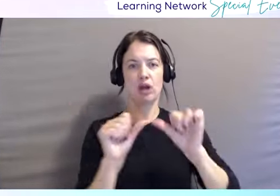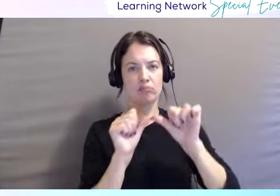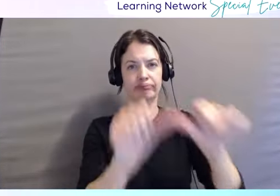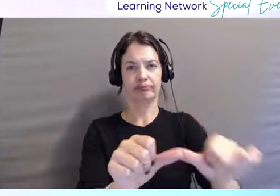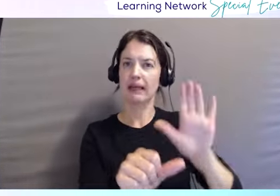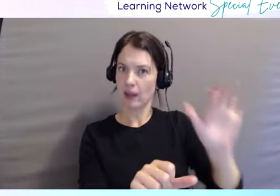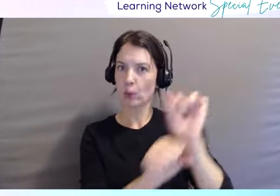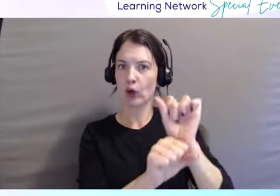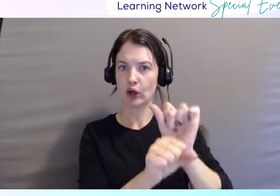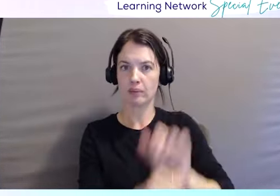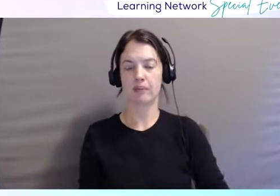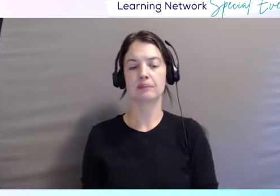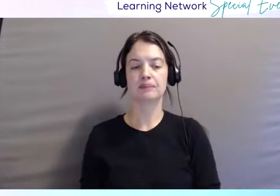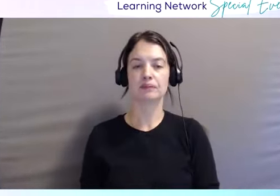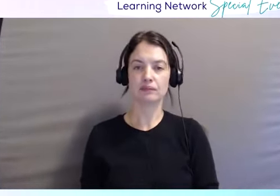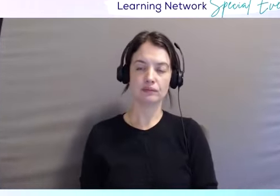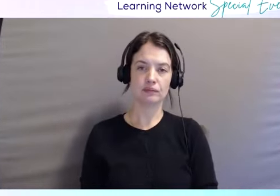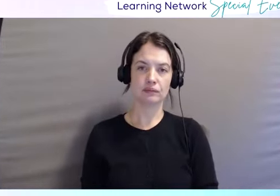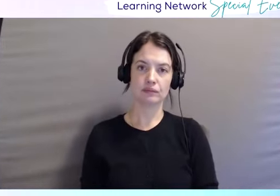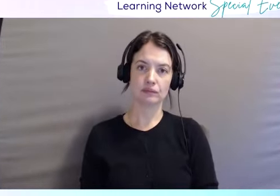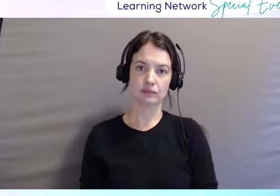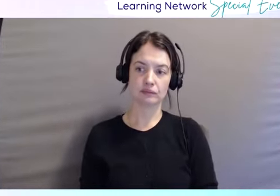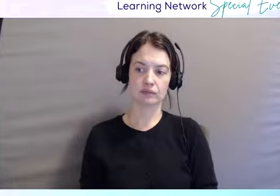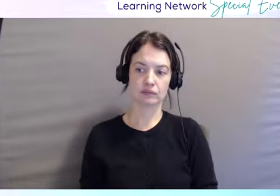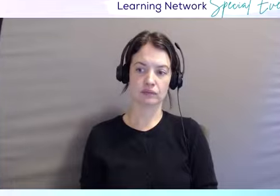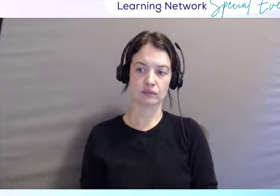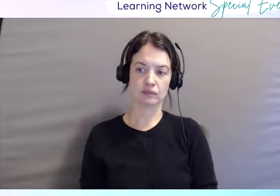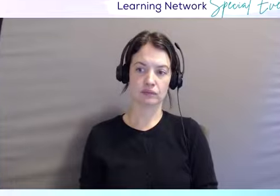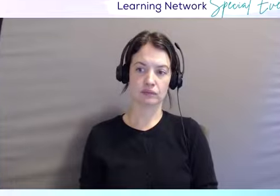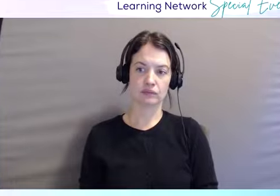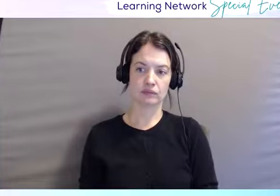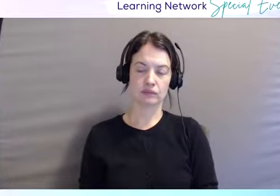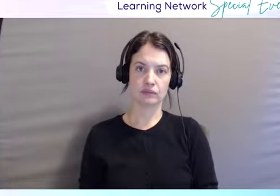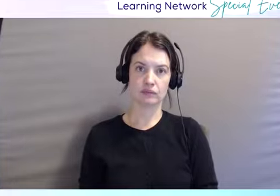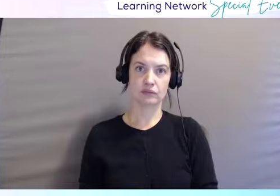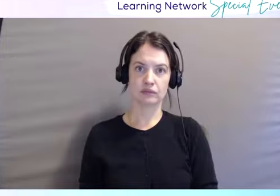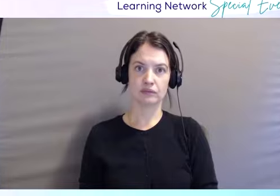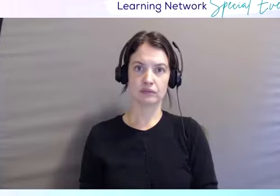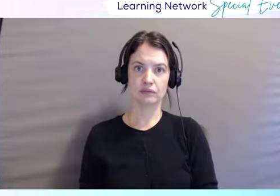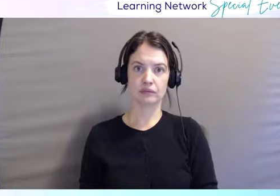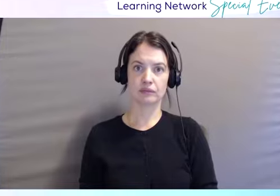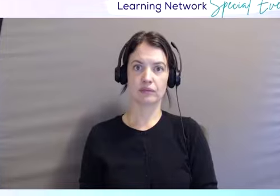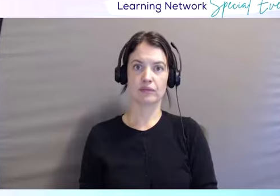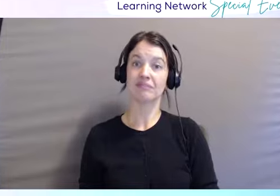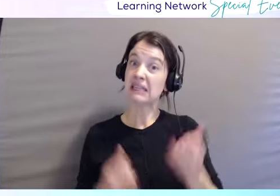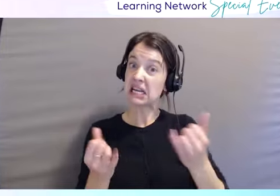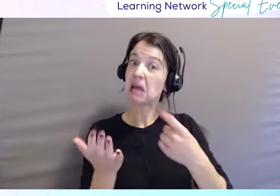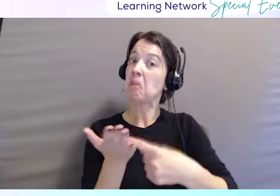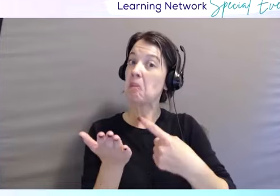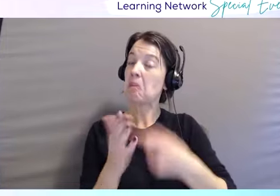I'm going to discuss in all of what I talk about today, these three approaches. On top of our